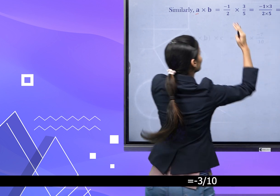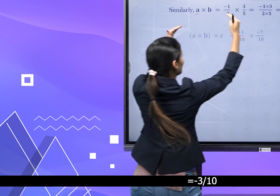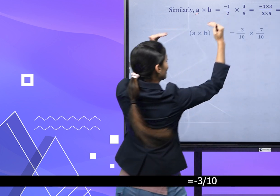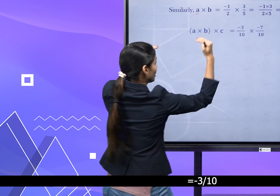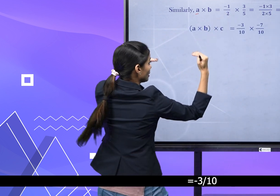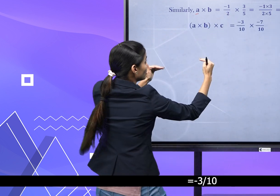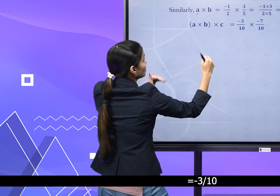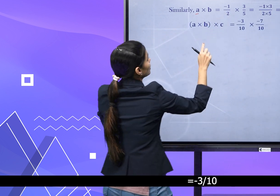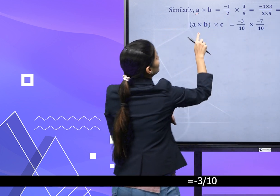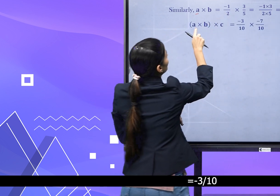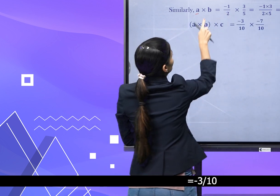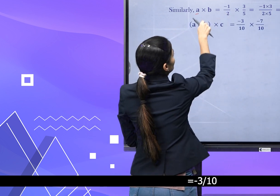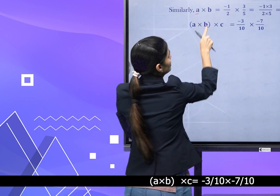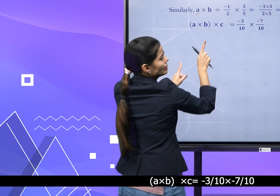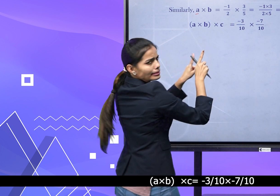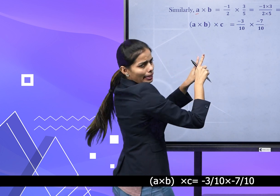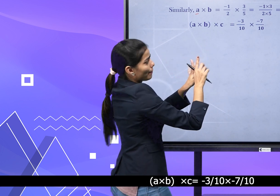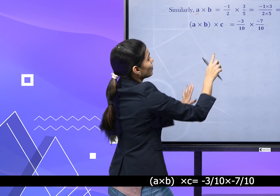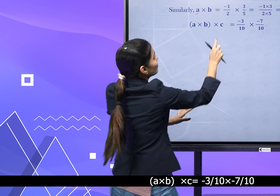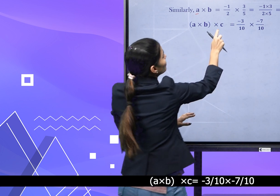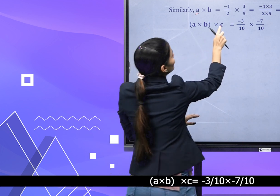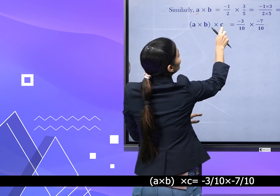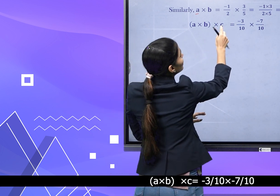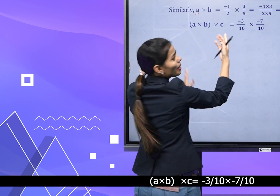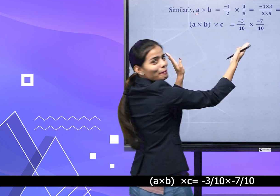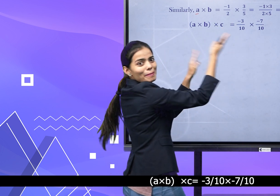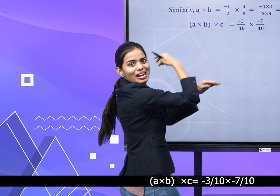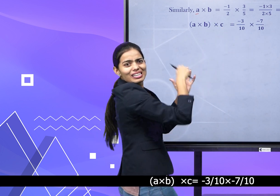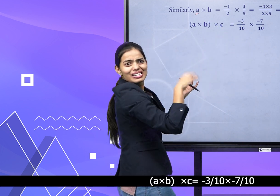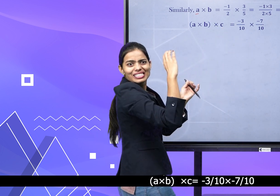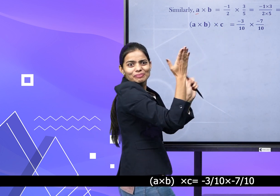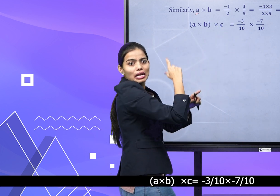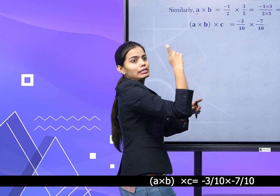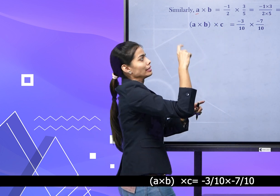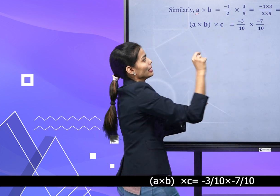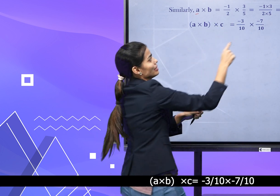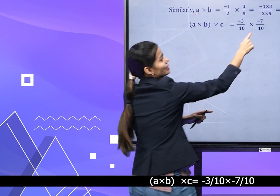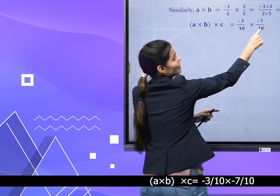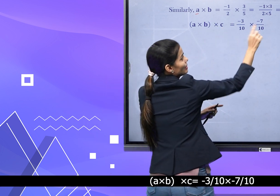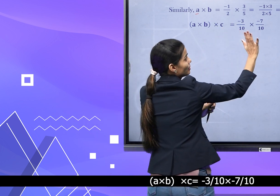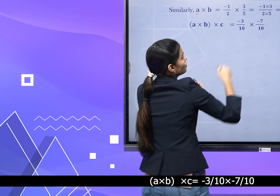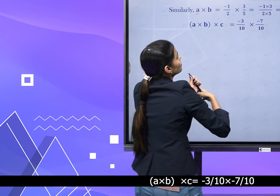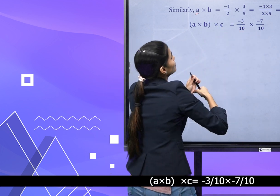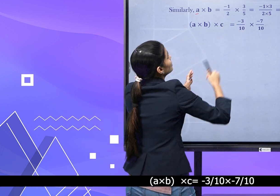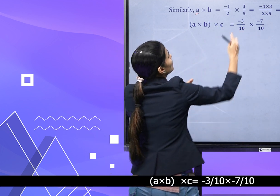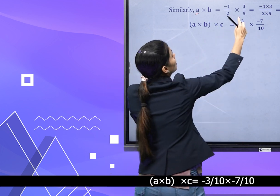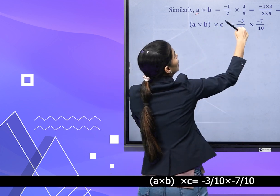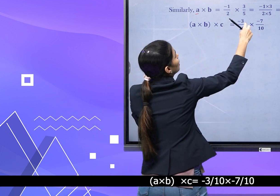by 10. A into B into C is equal to minus 3 by 10 into minus 7